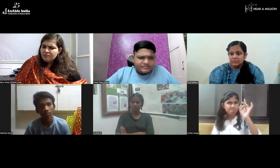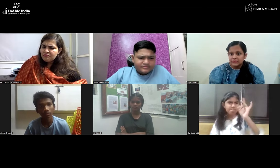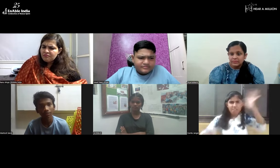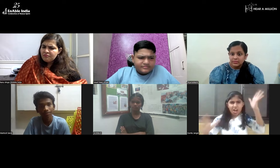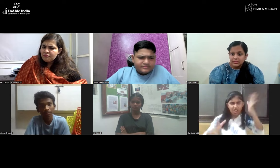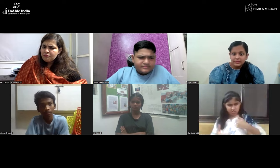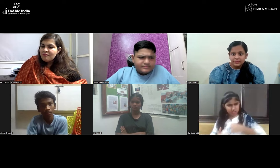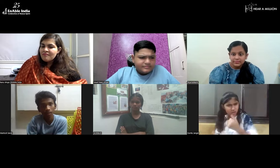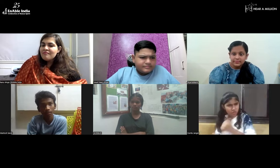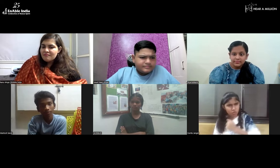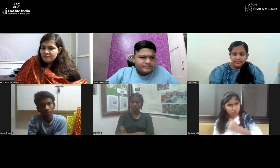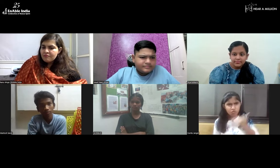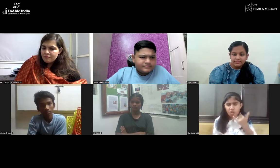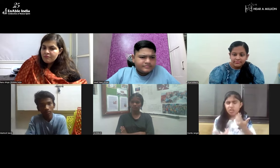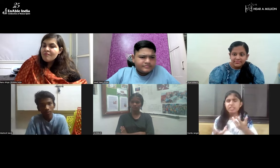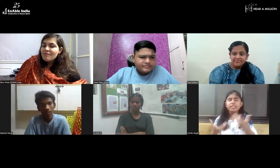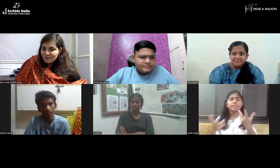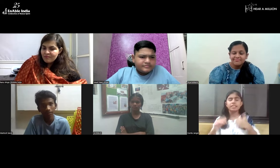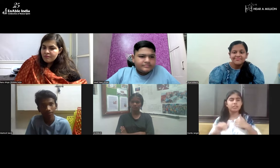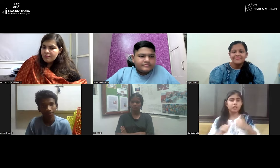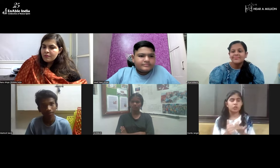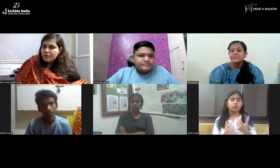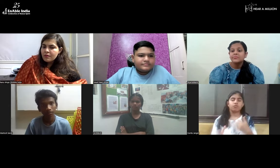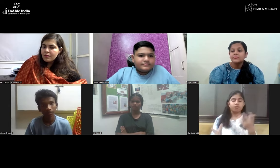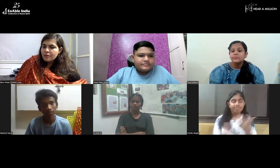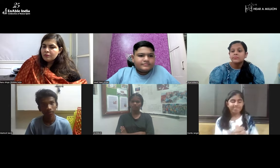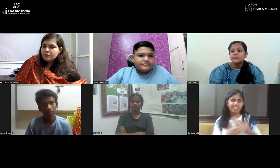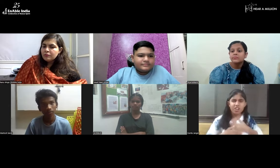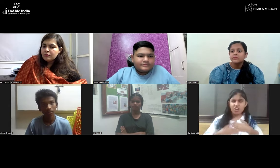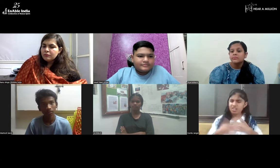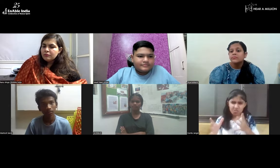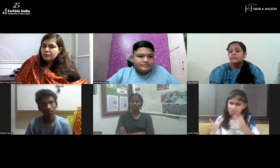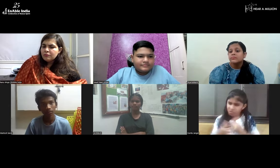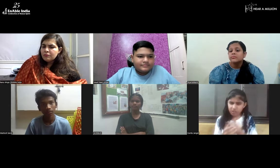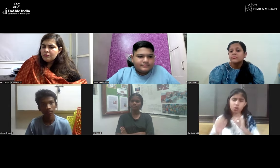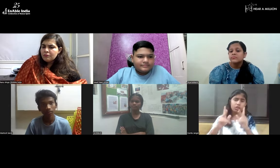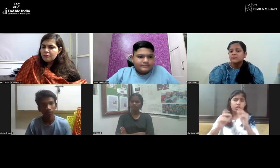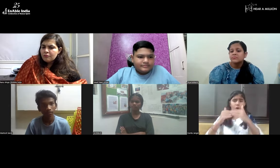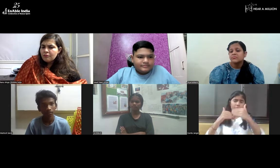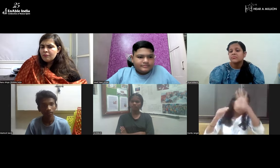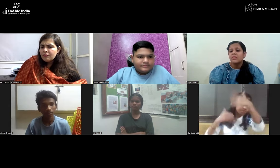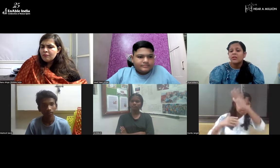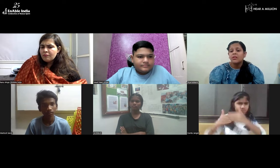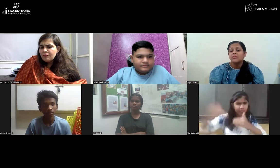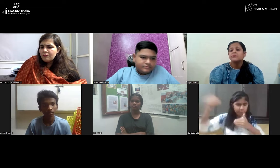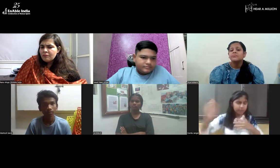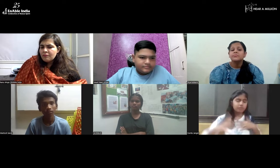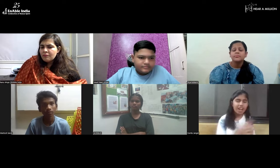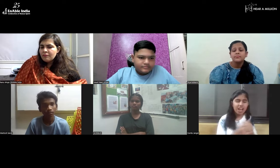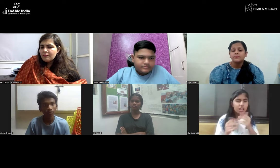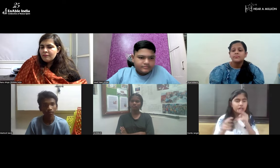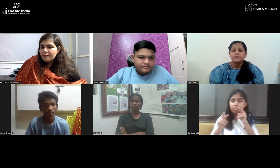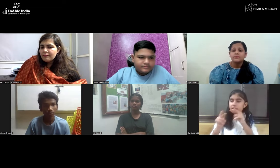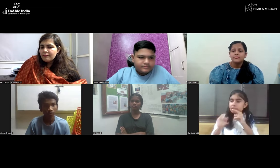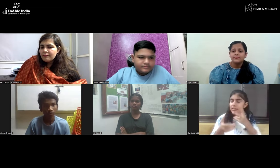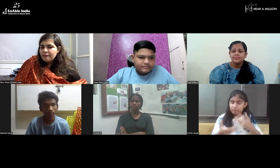have to be careful. Keep distance. Okay. Even pulling your cheeks is a bad touch. Even hugging is a bad touch. It